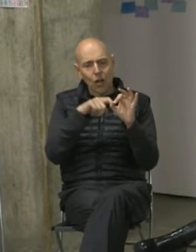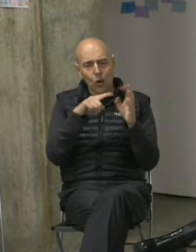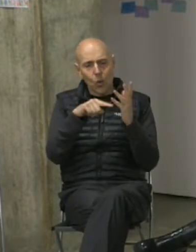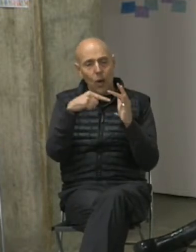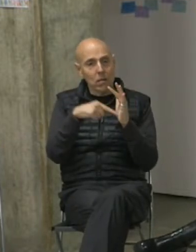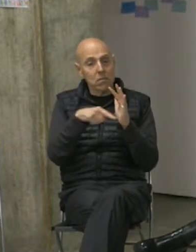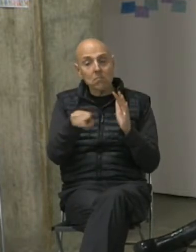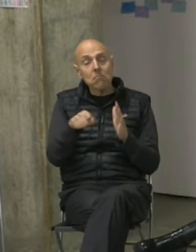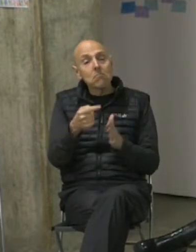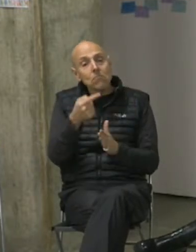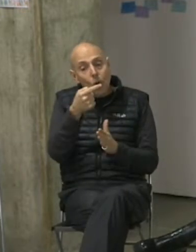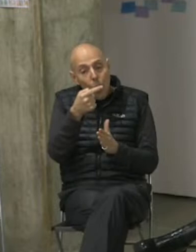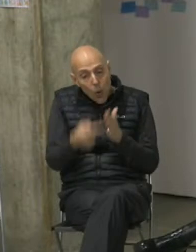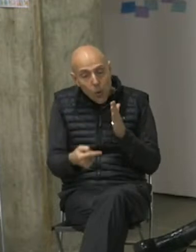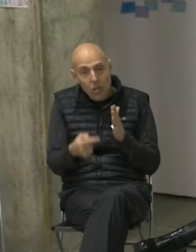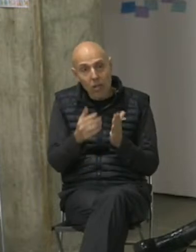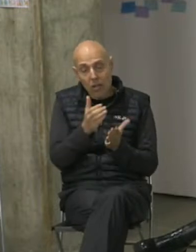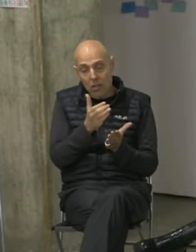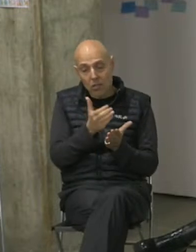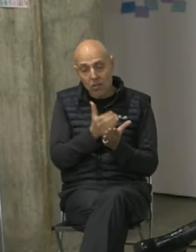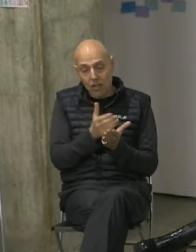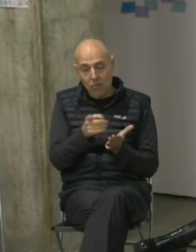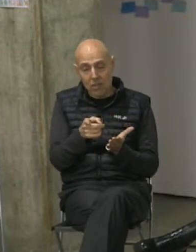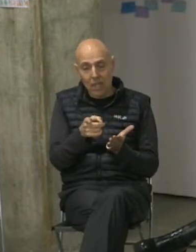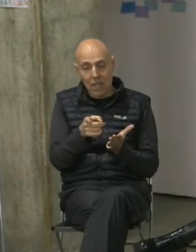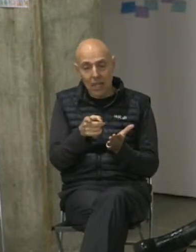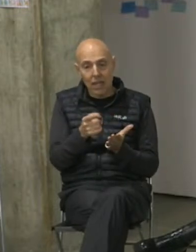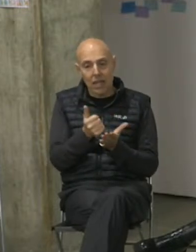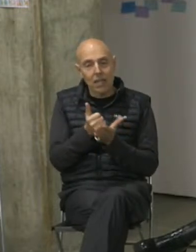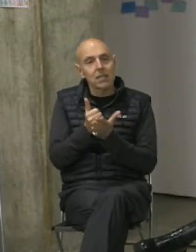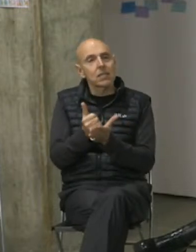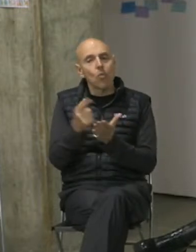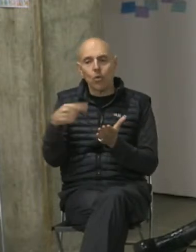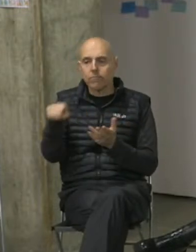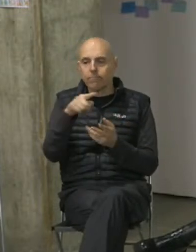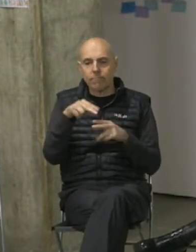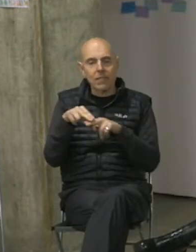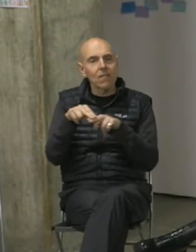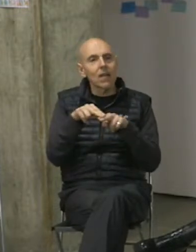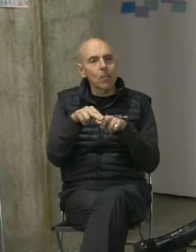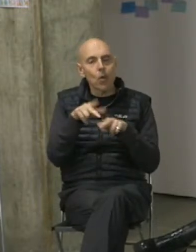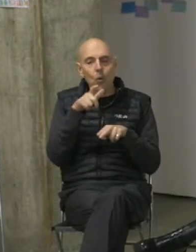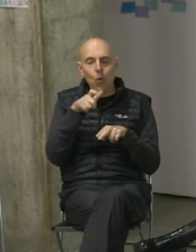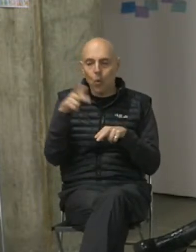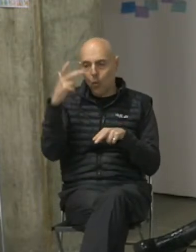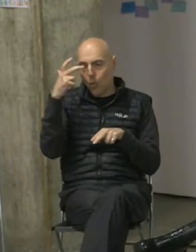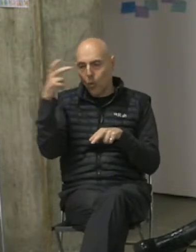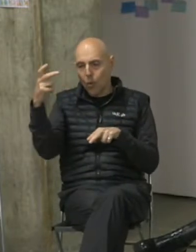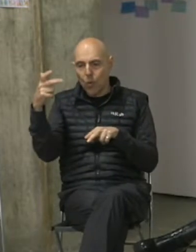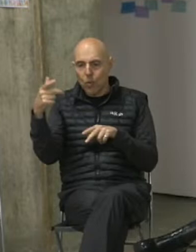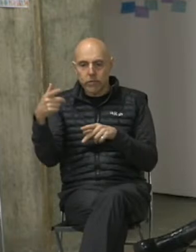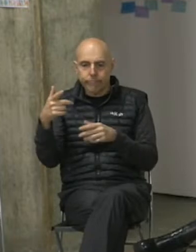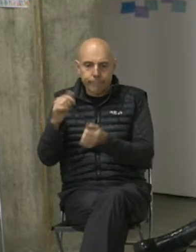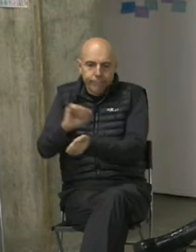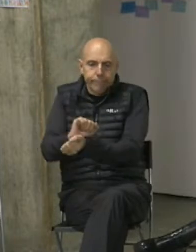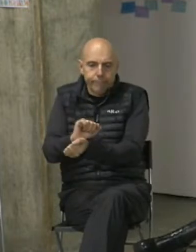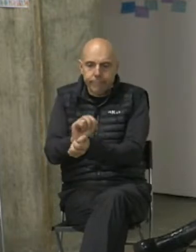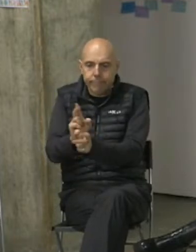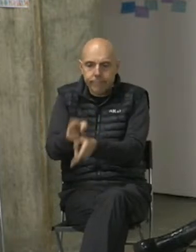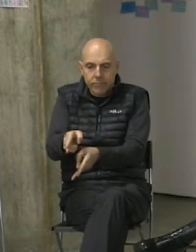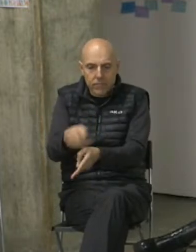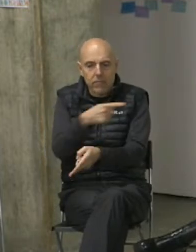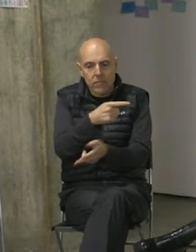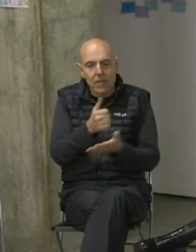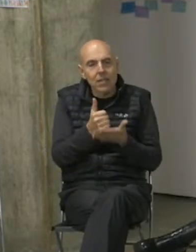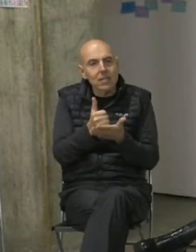They're the only charity that support families of those who died in state custody, and they have